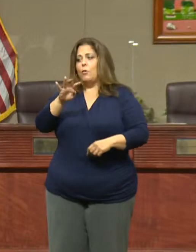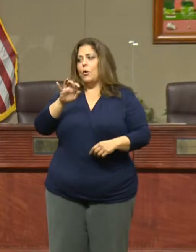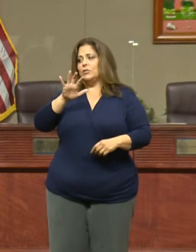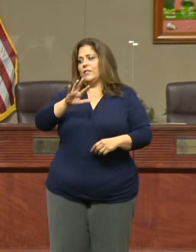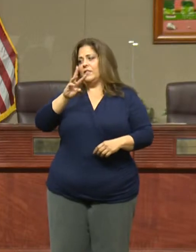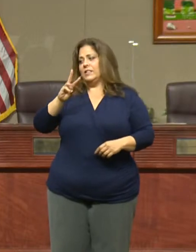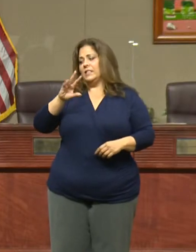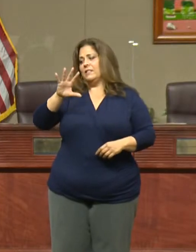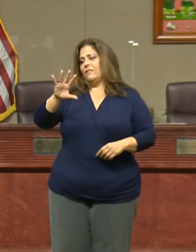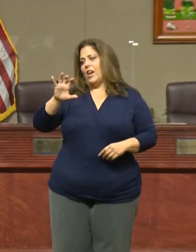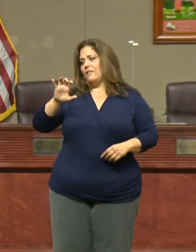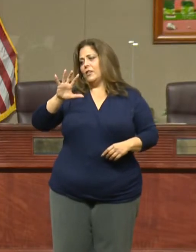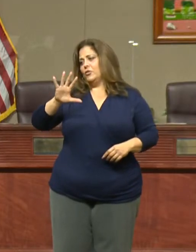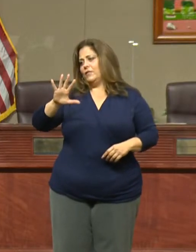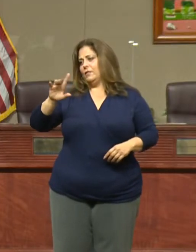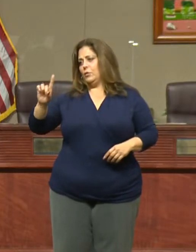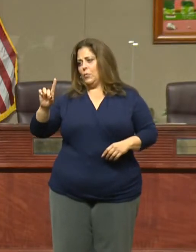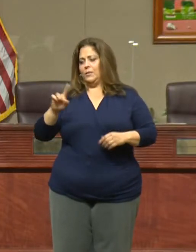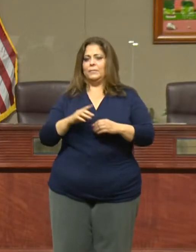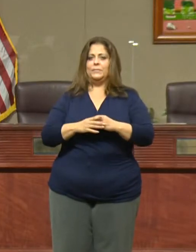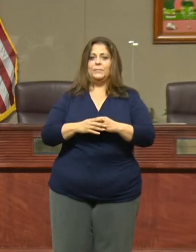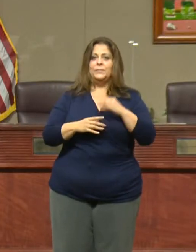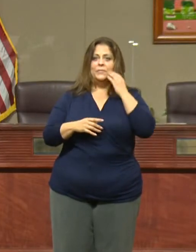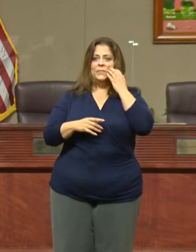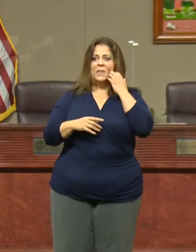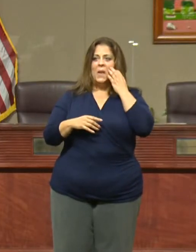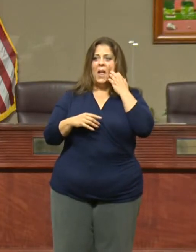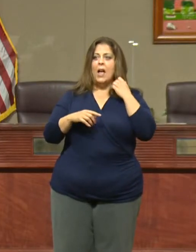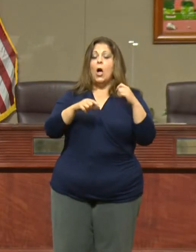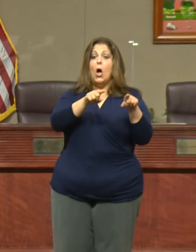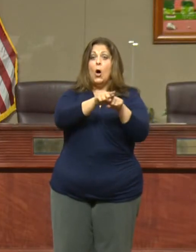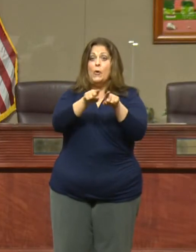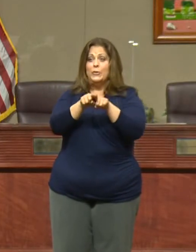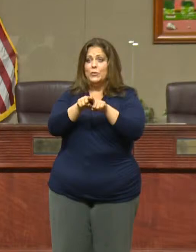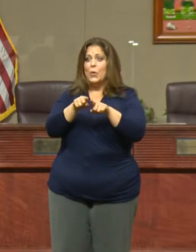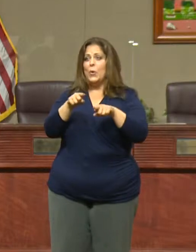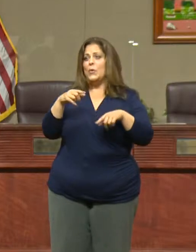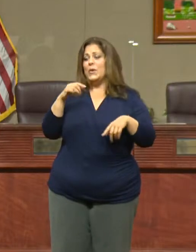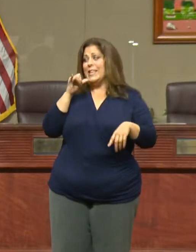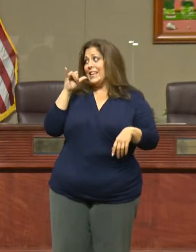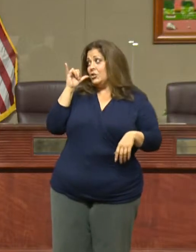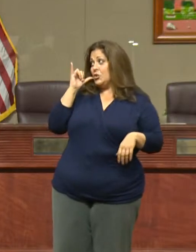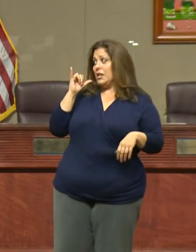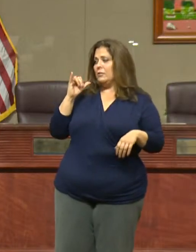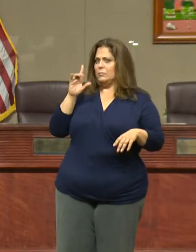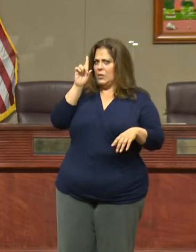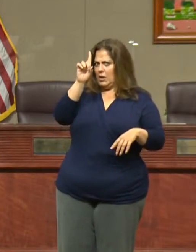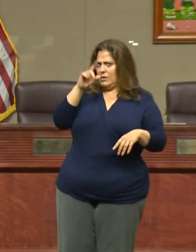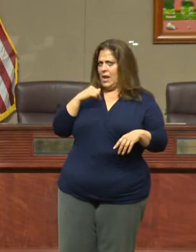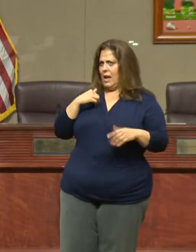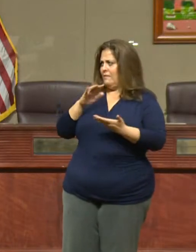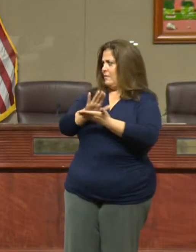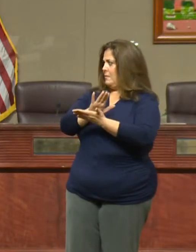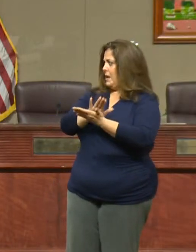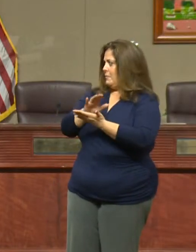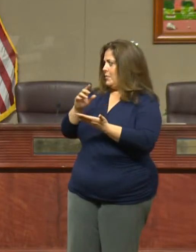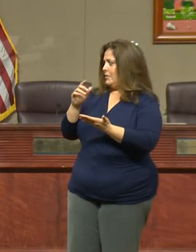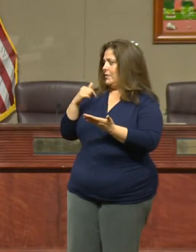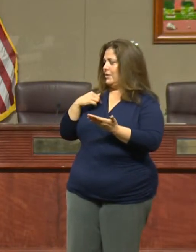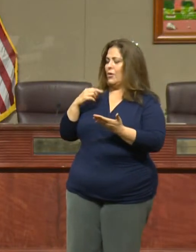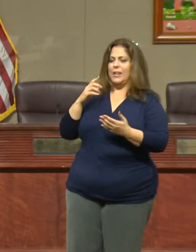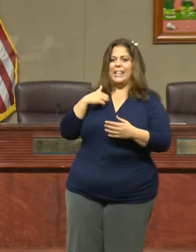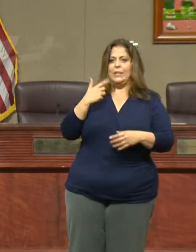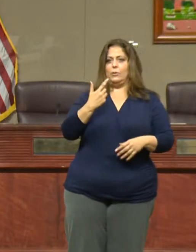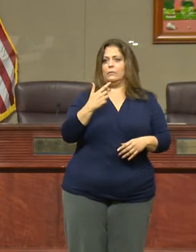456,551. Also, like yesterday I have to grab the point.